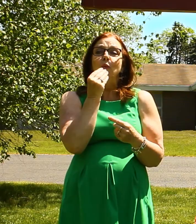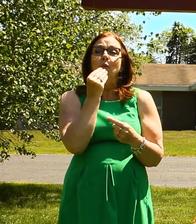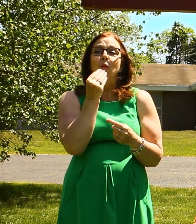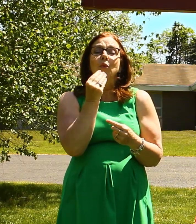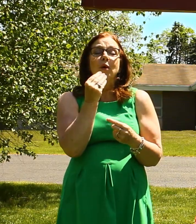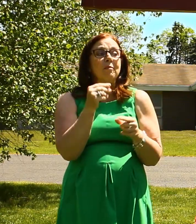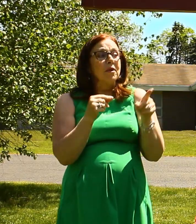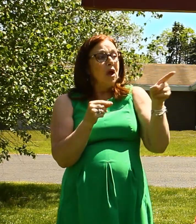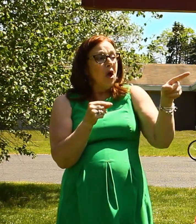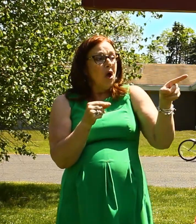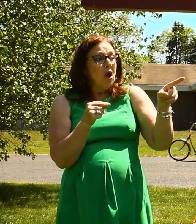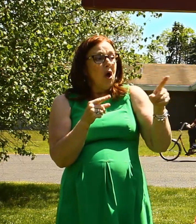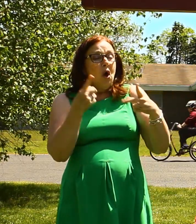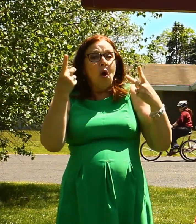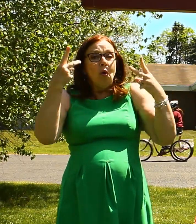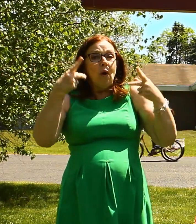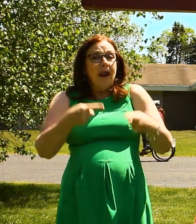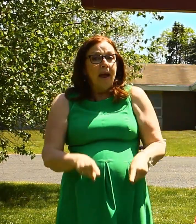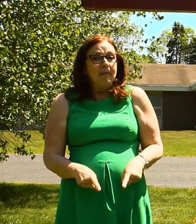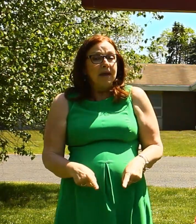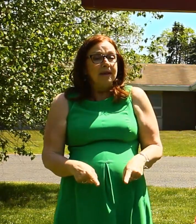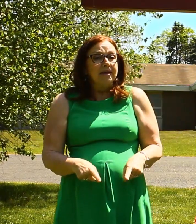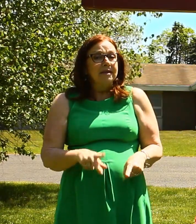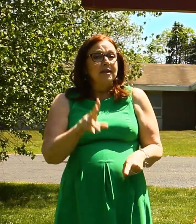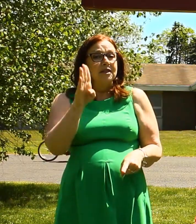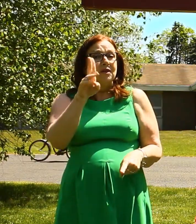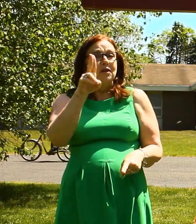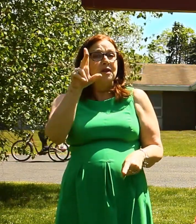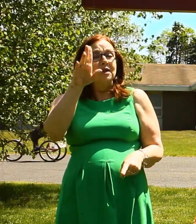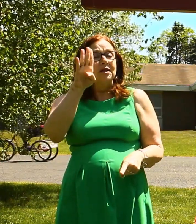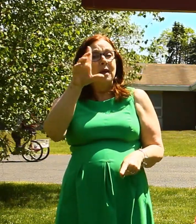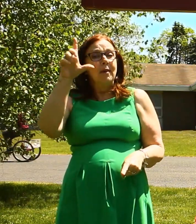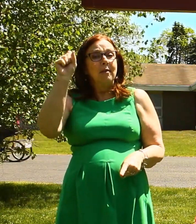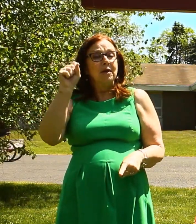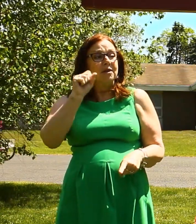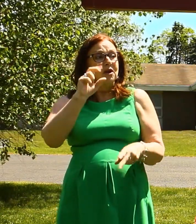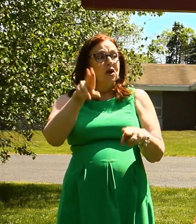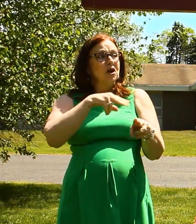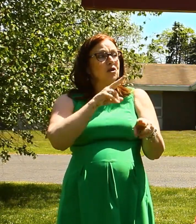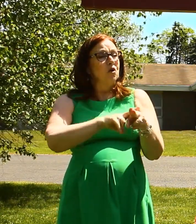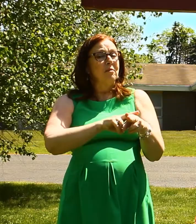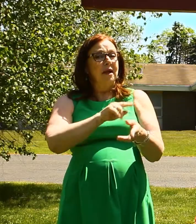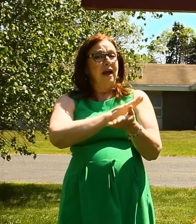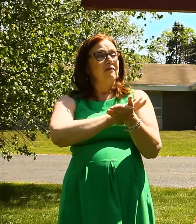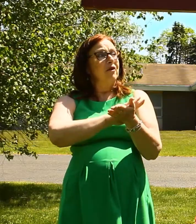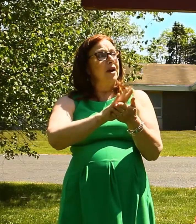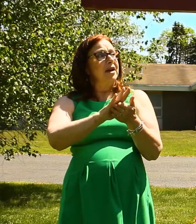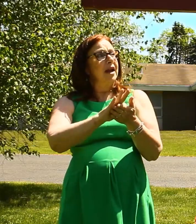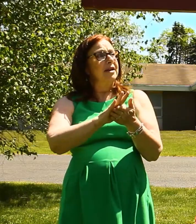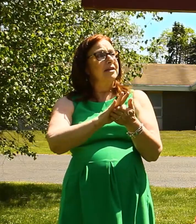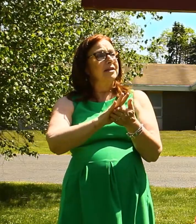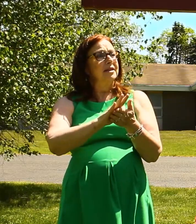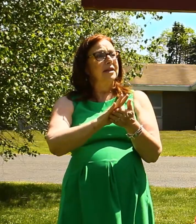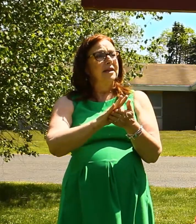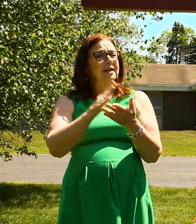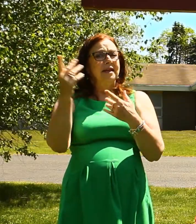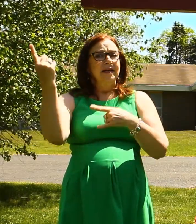from your wand, what happens to bubbles? Well, normally, on a nice windy day,